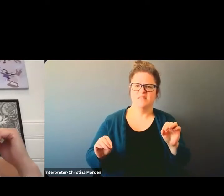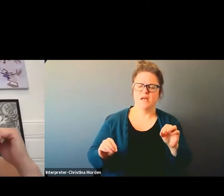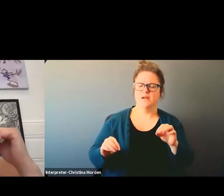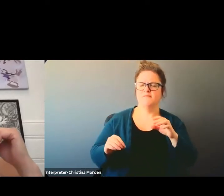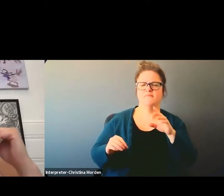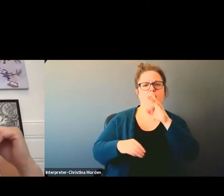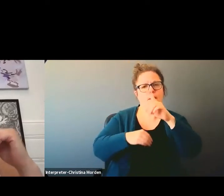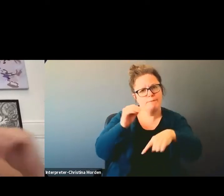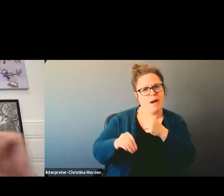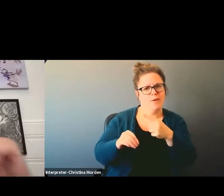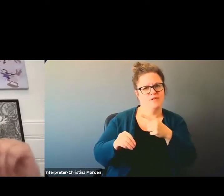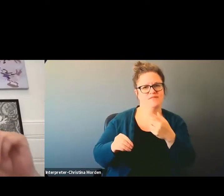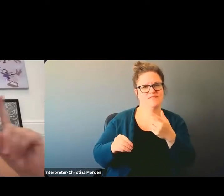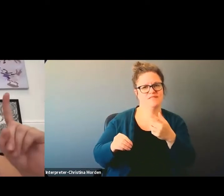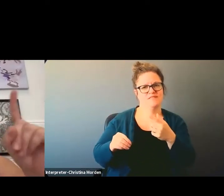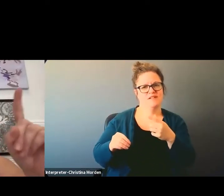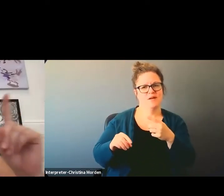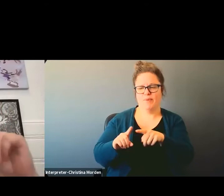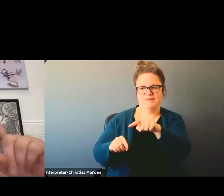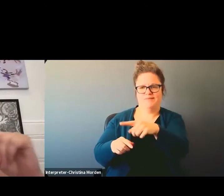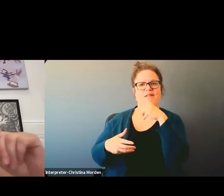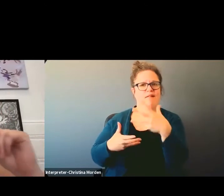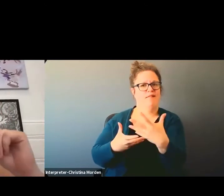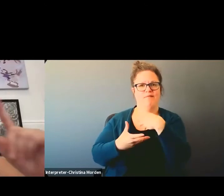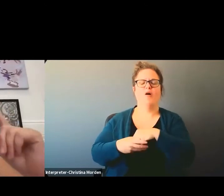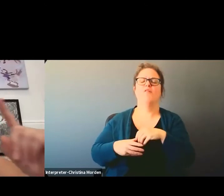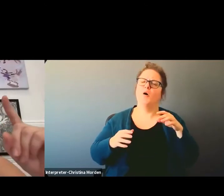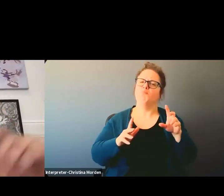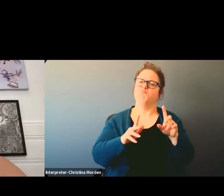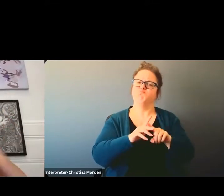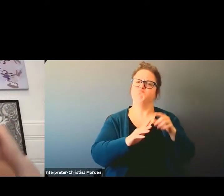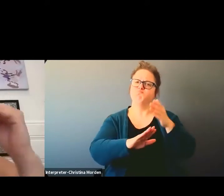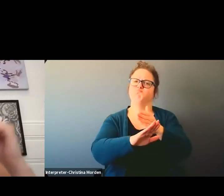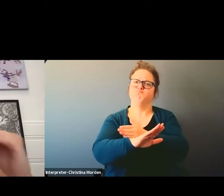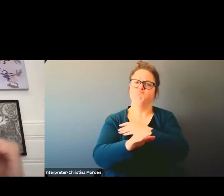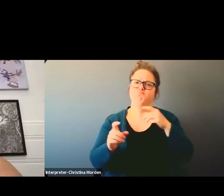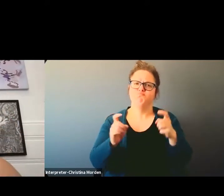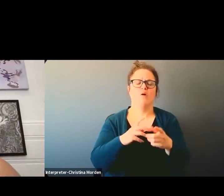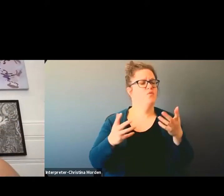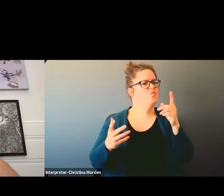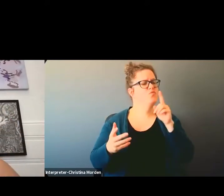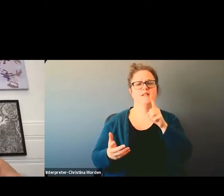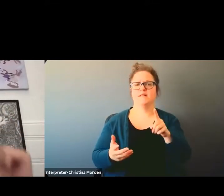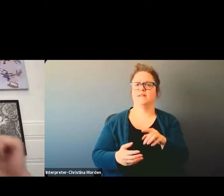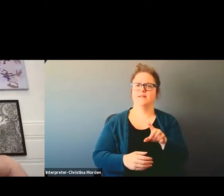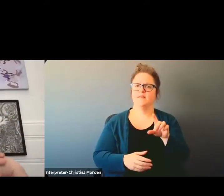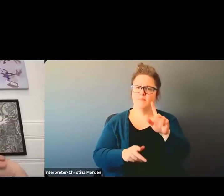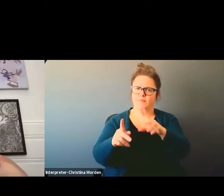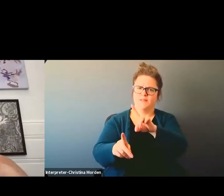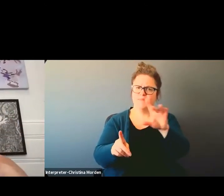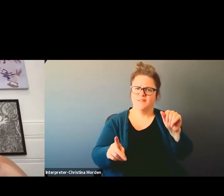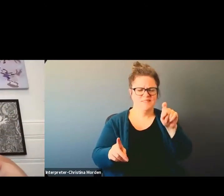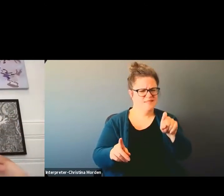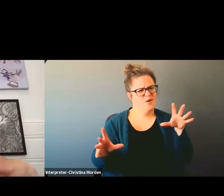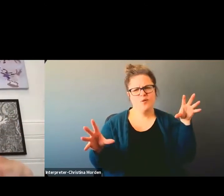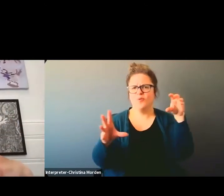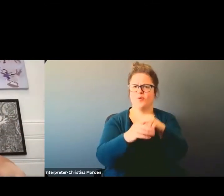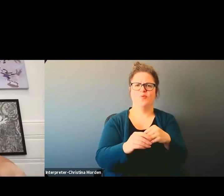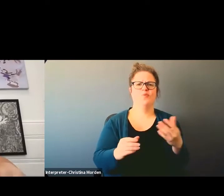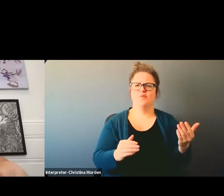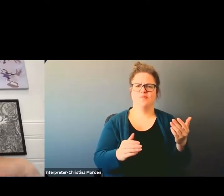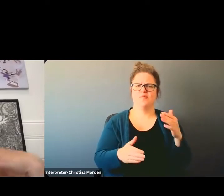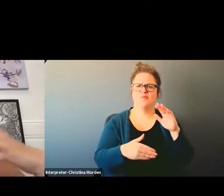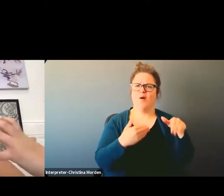lot to do. So one of the first steps is to include those with disabilities in all levels of discussion when you're talking